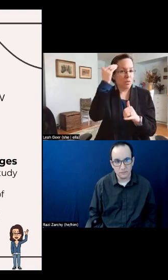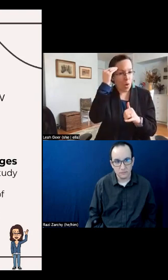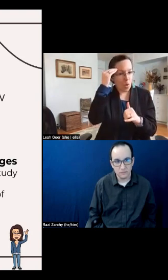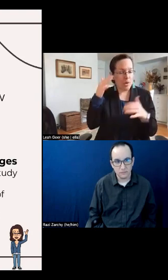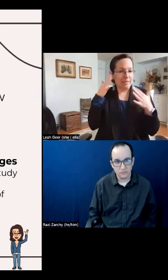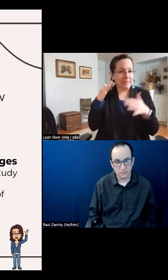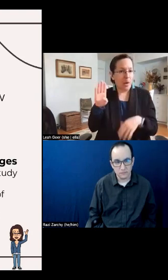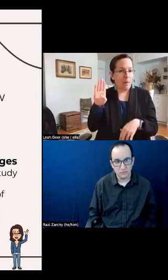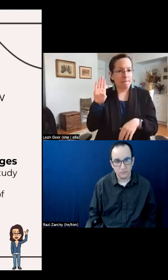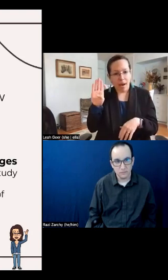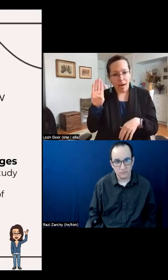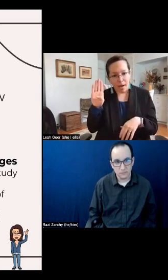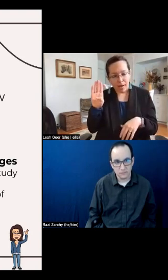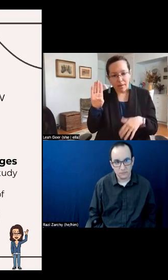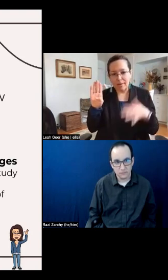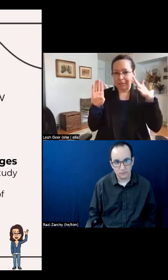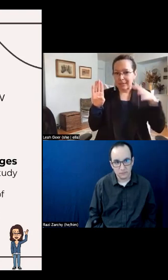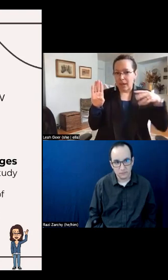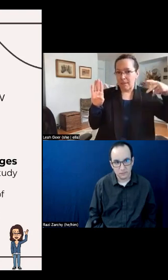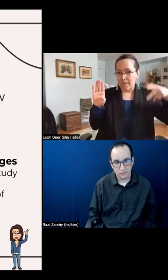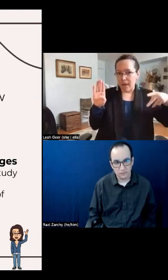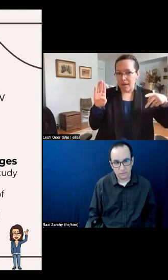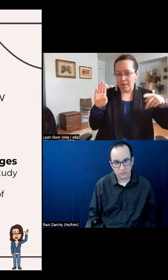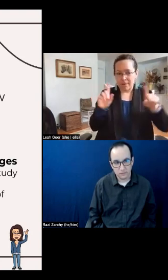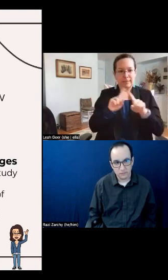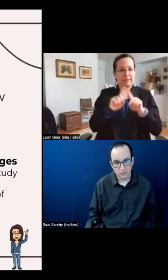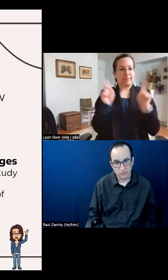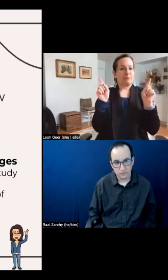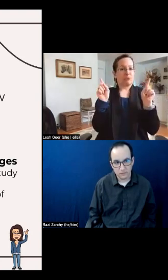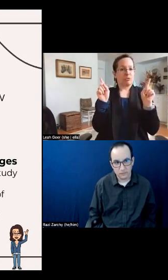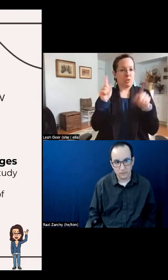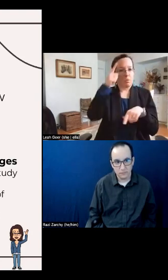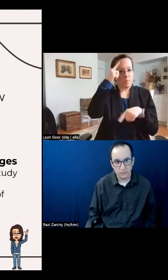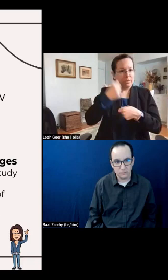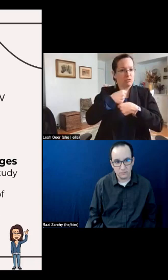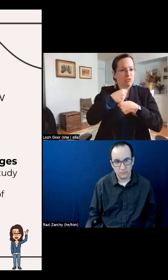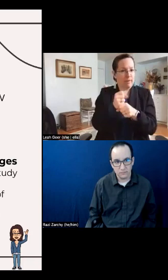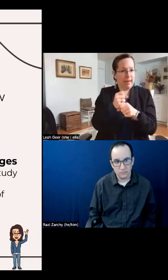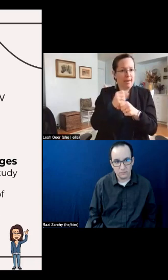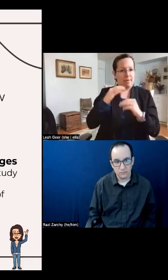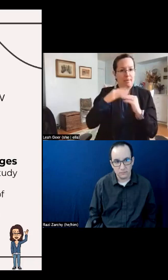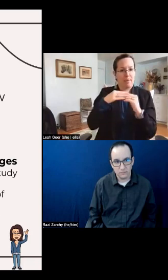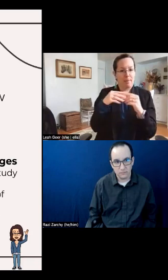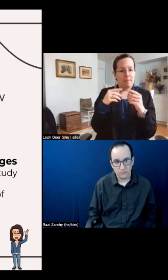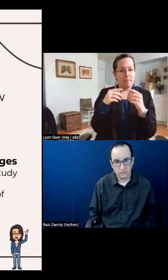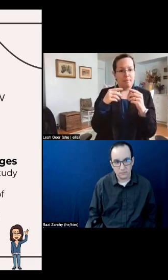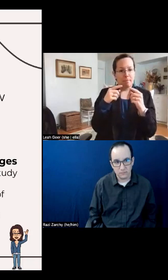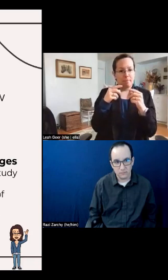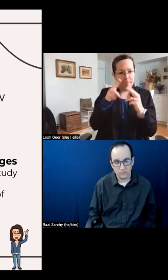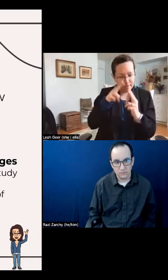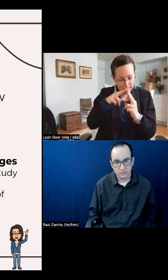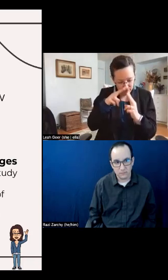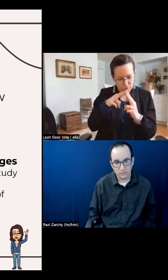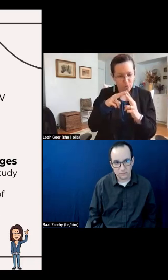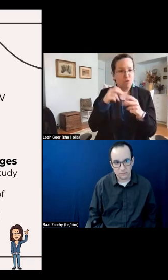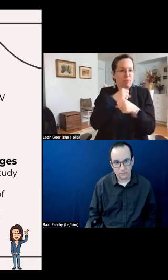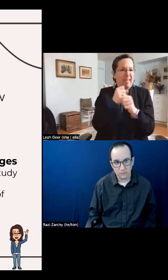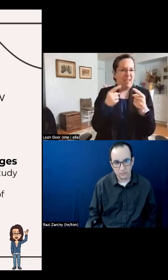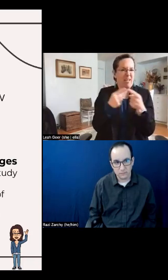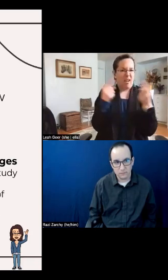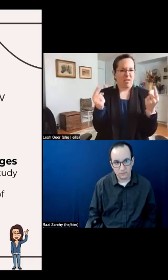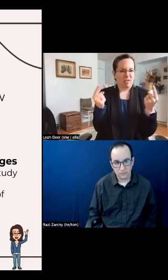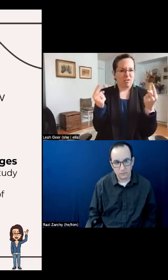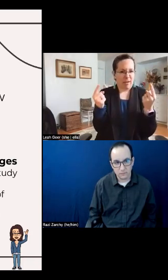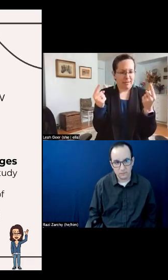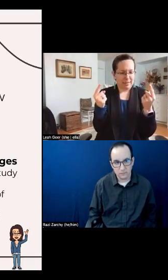is uttered. And so therefore we know the difference between ba and pa will indicate a difference in meaning. They create a